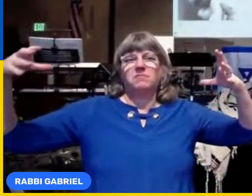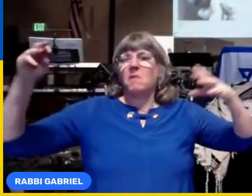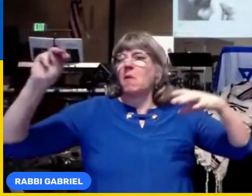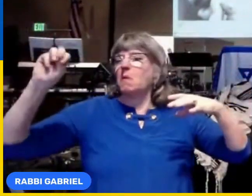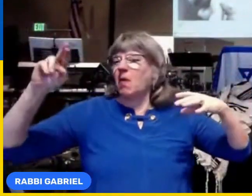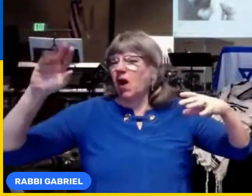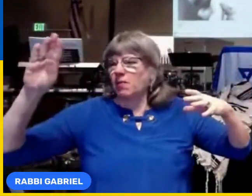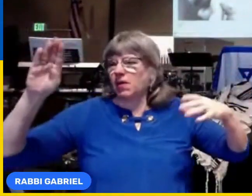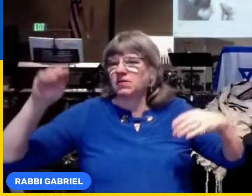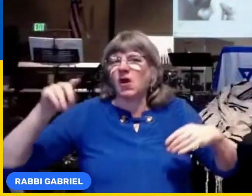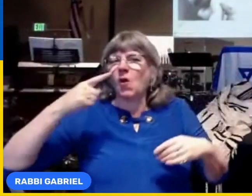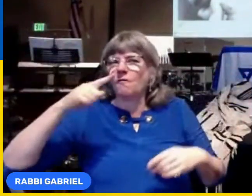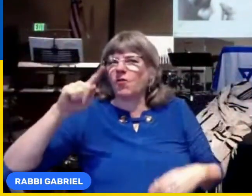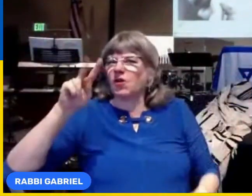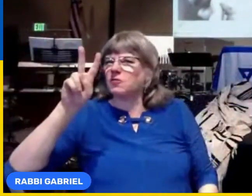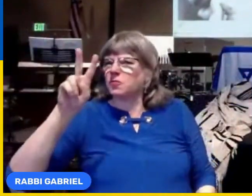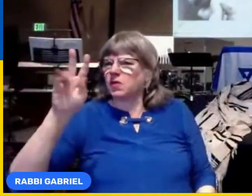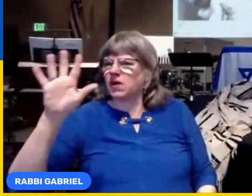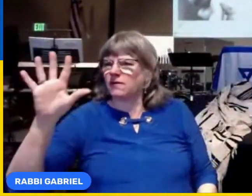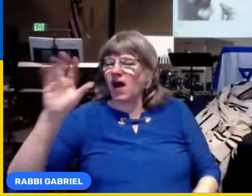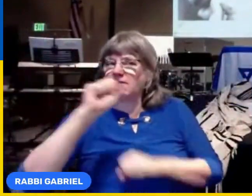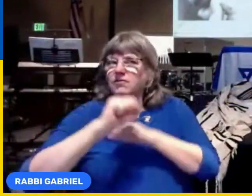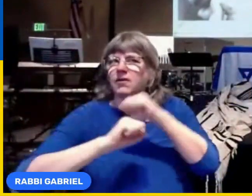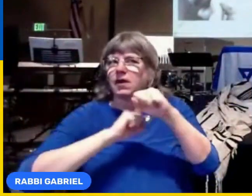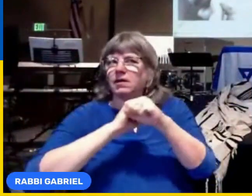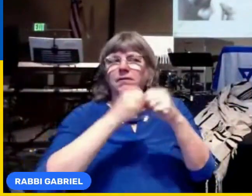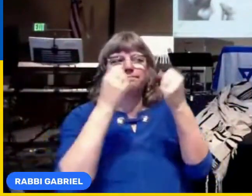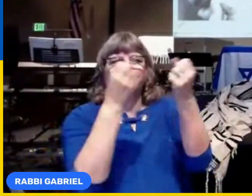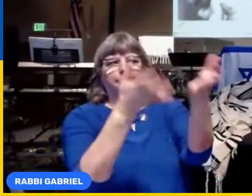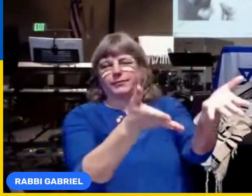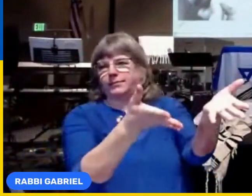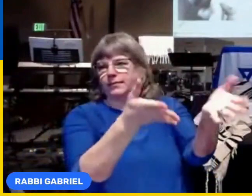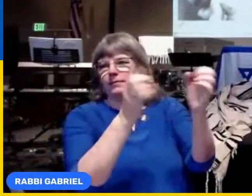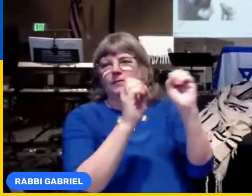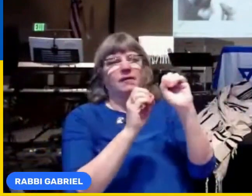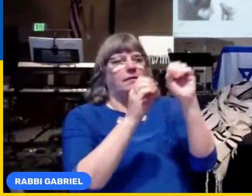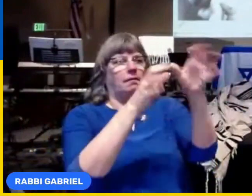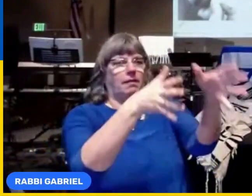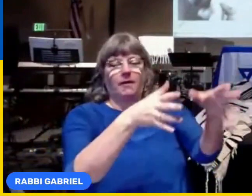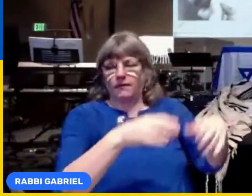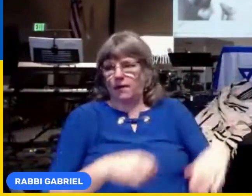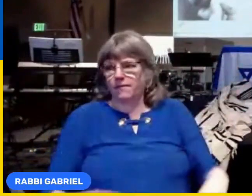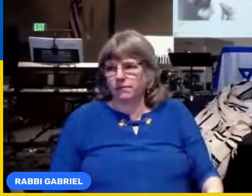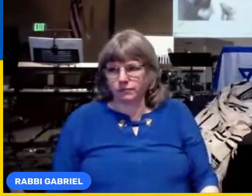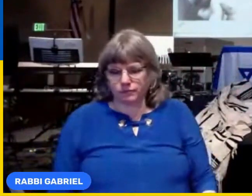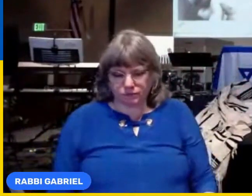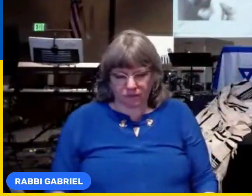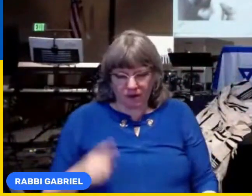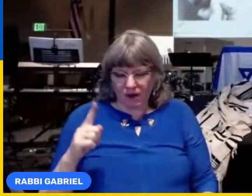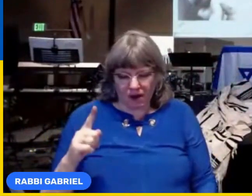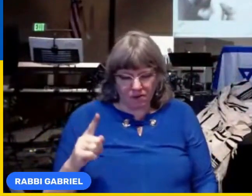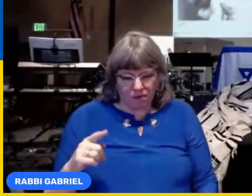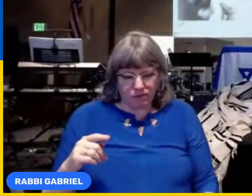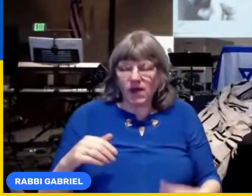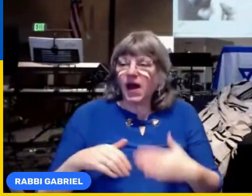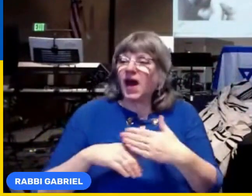a quarter century. In the summer of 1501, a